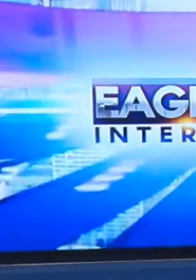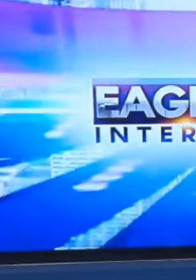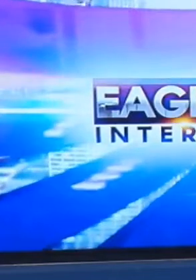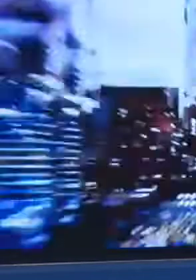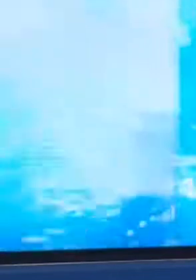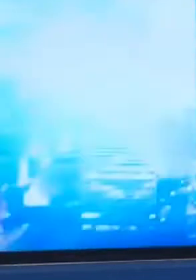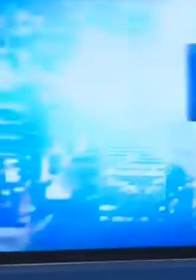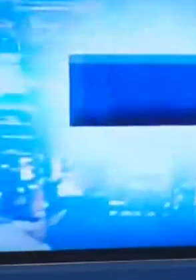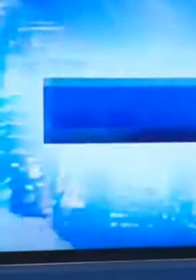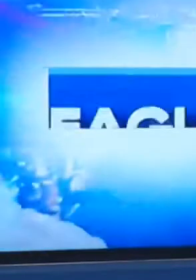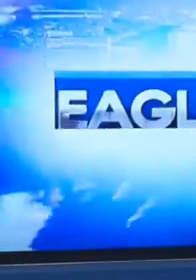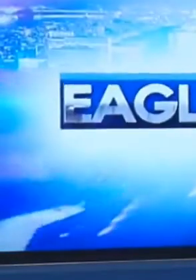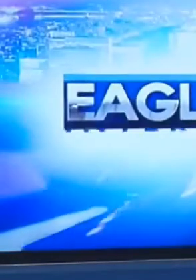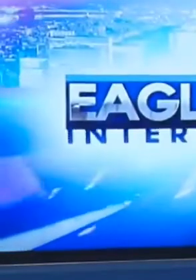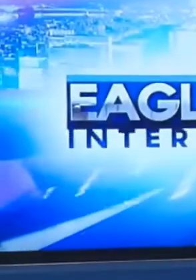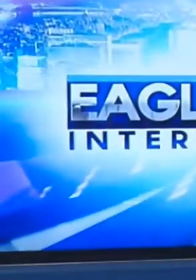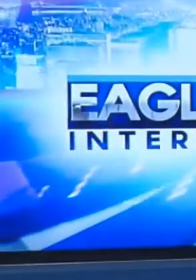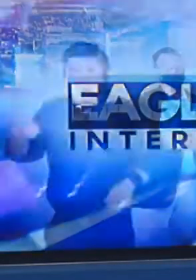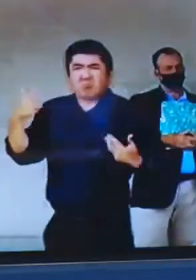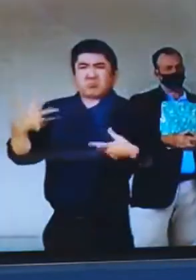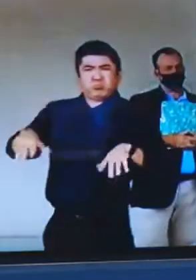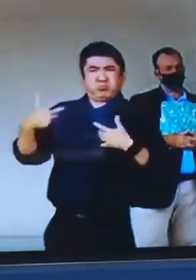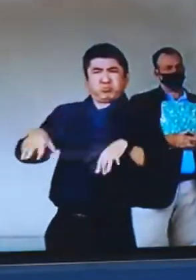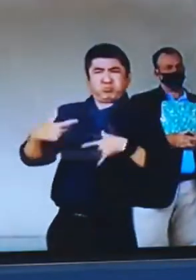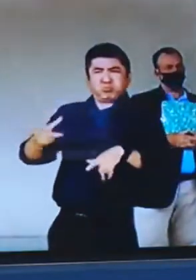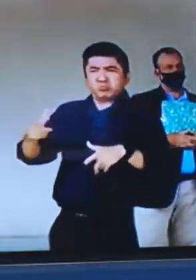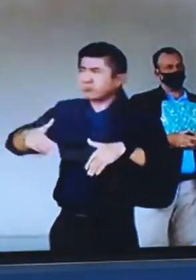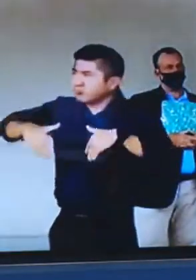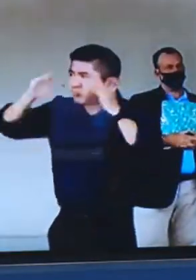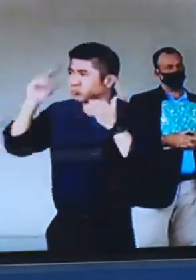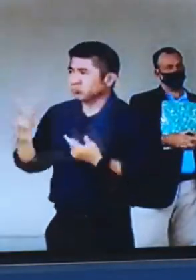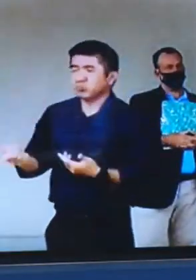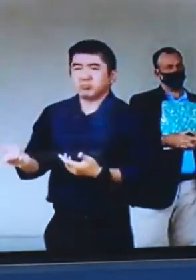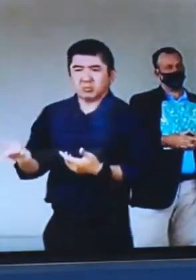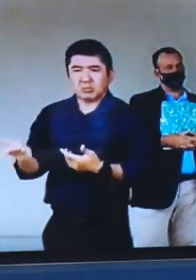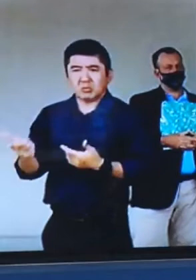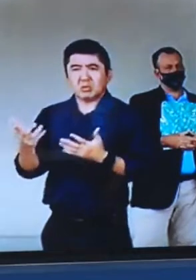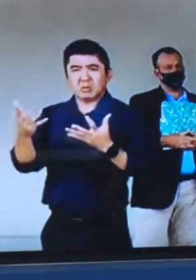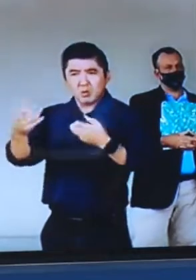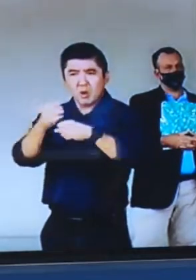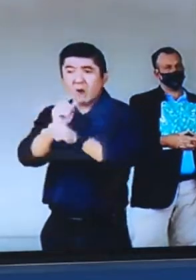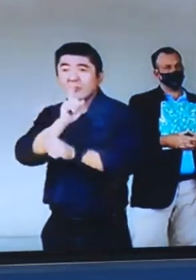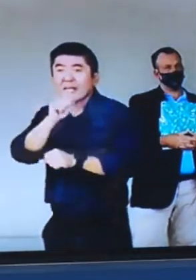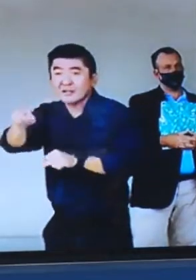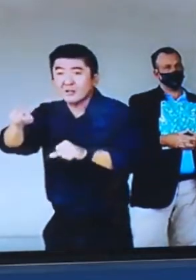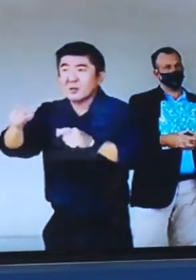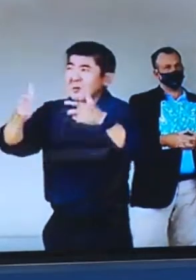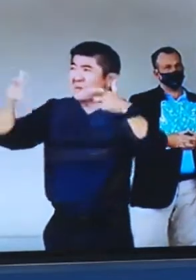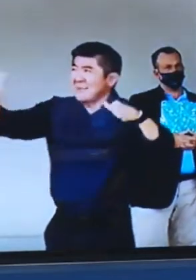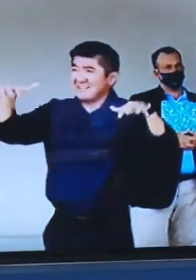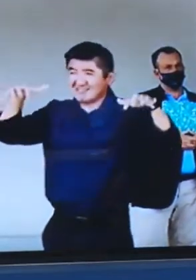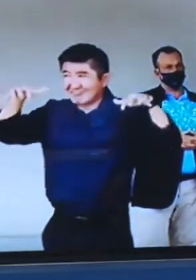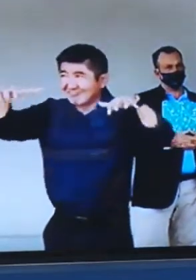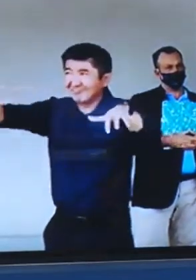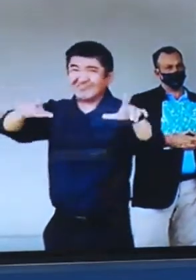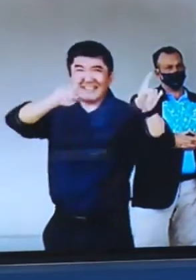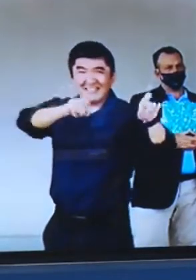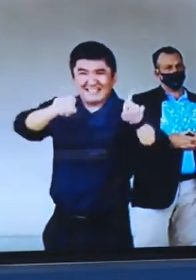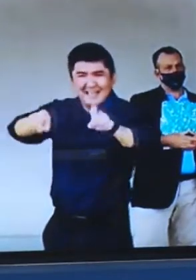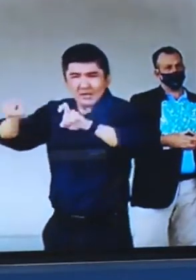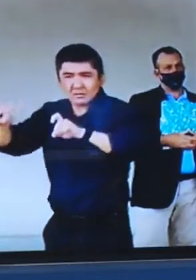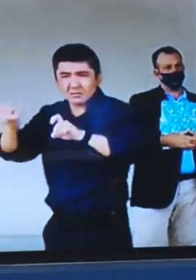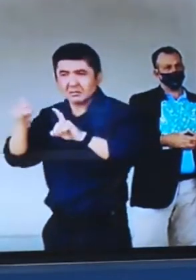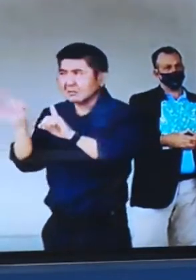Earlier this week, the Surgeon General of the United States, Dr. Jerome Adams, was in Hawaii to assure the state government and the